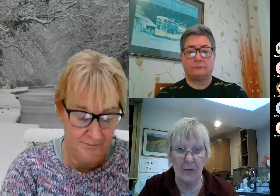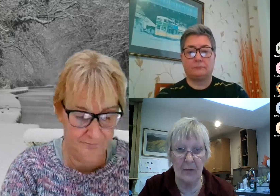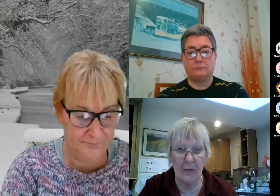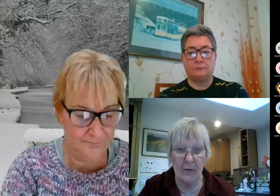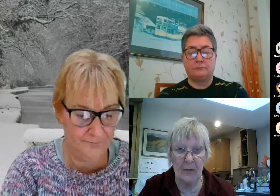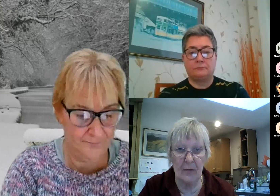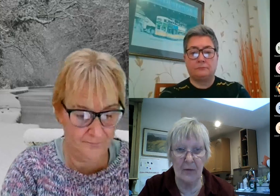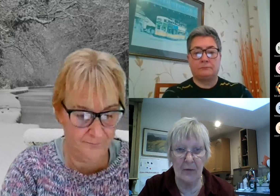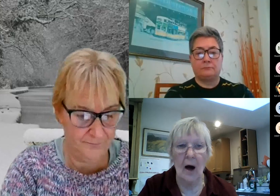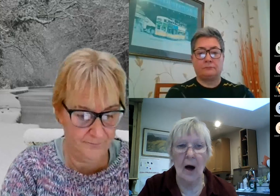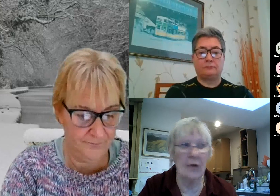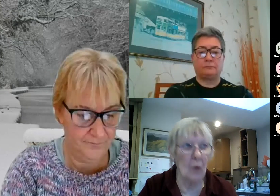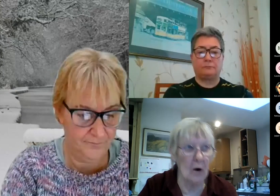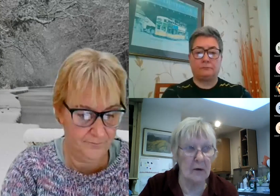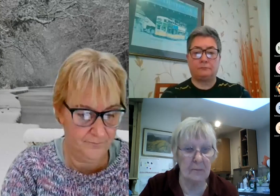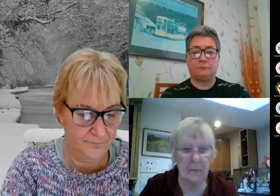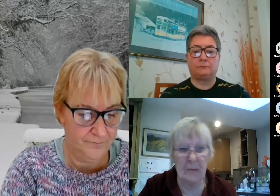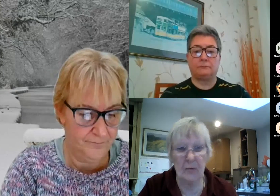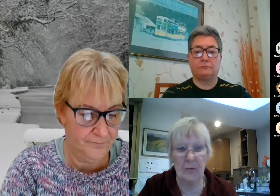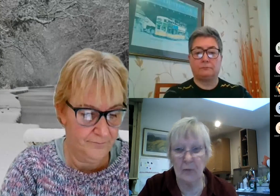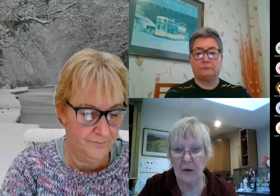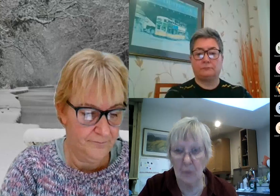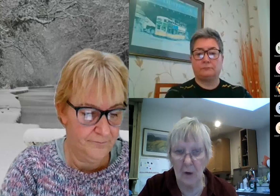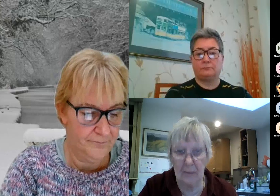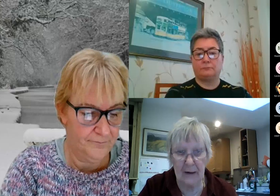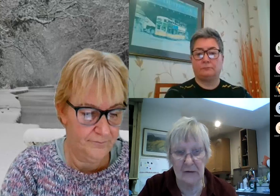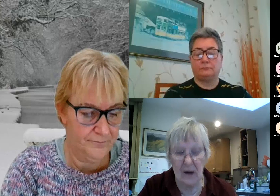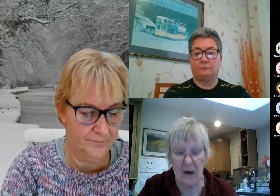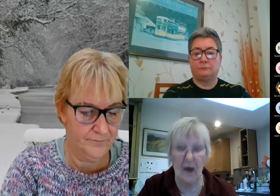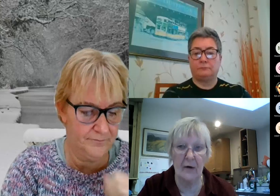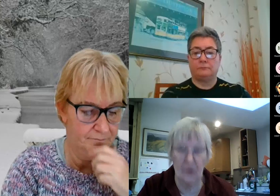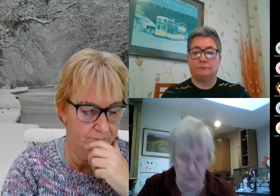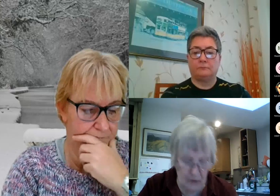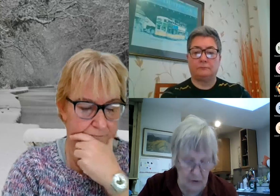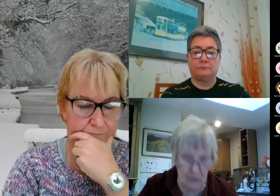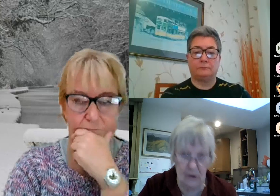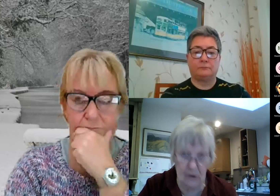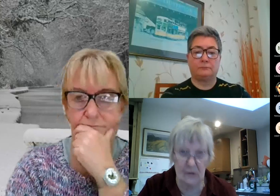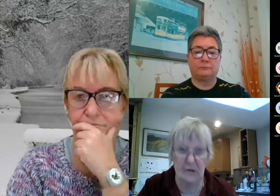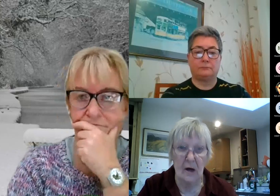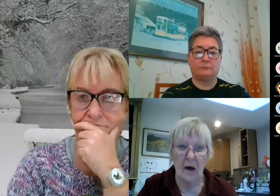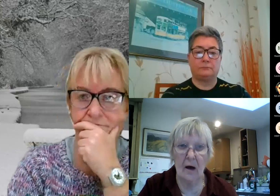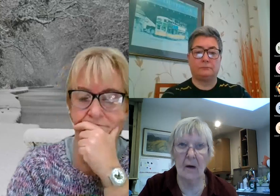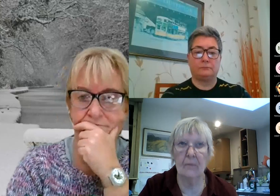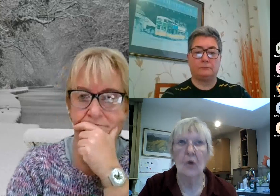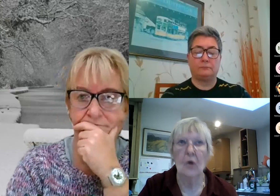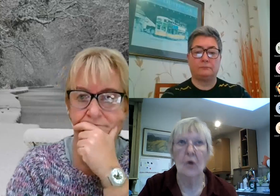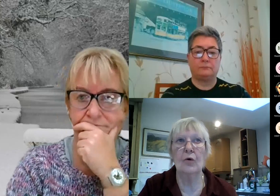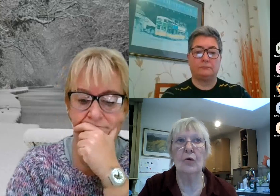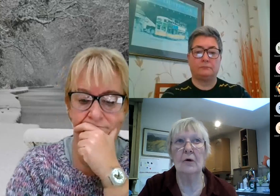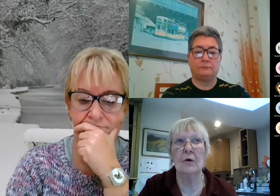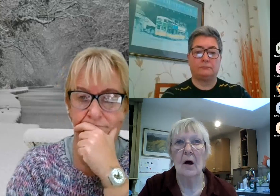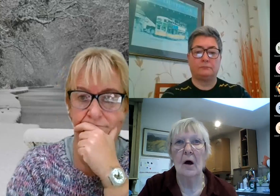from other people, people in the workplace, your trade unions,